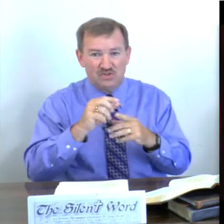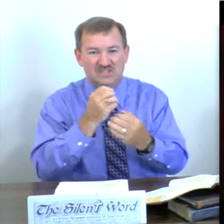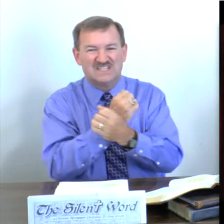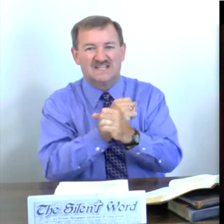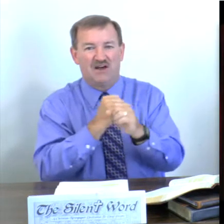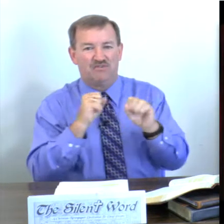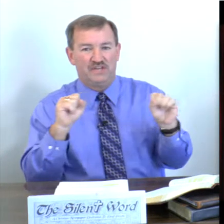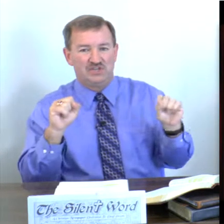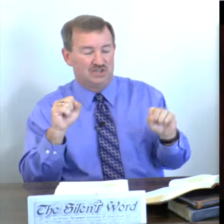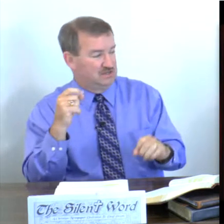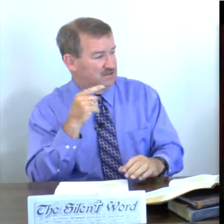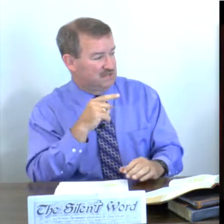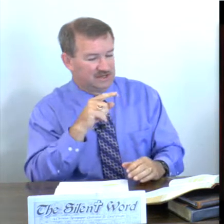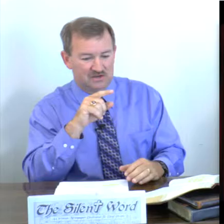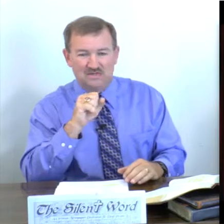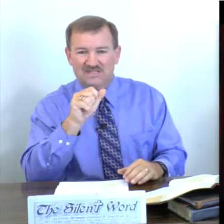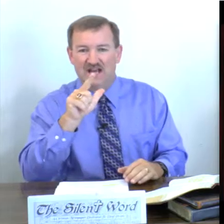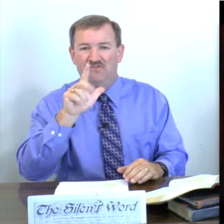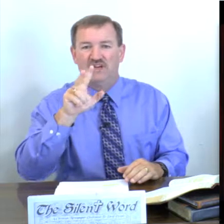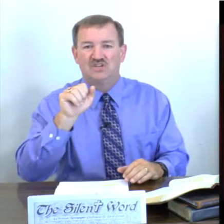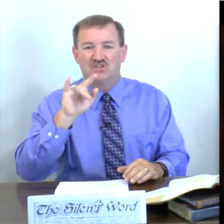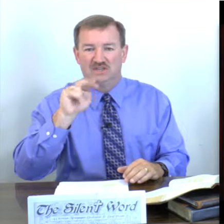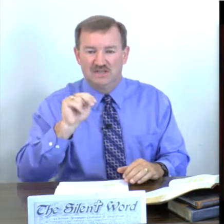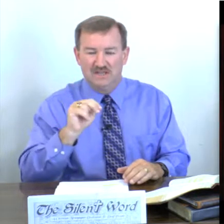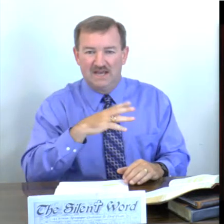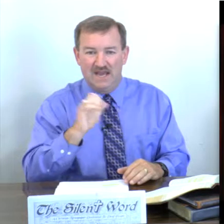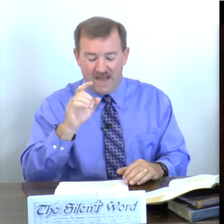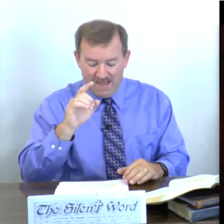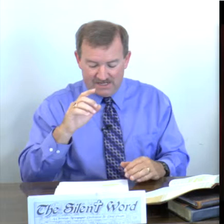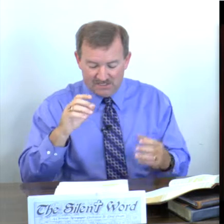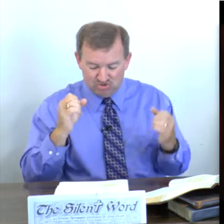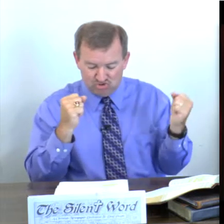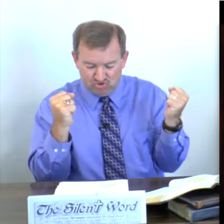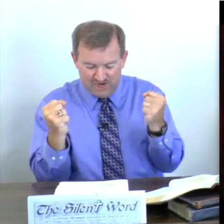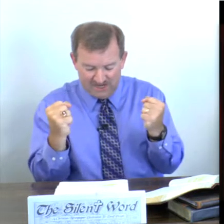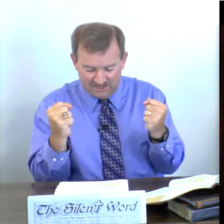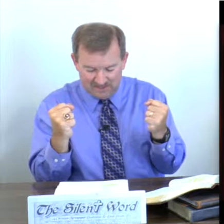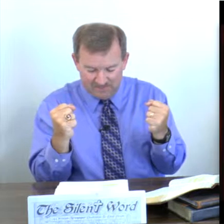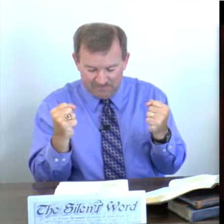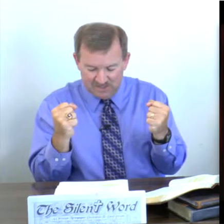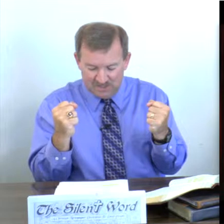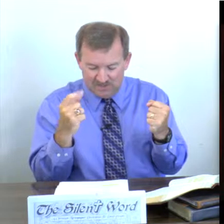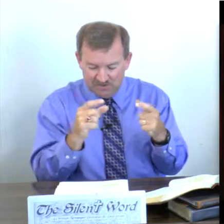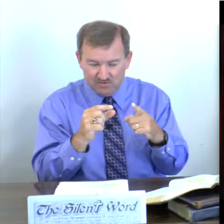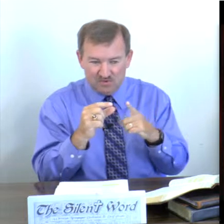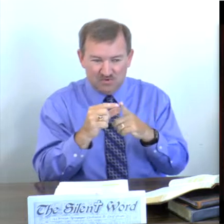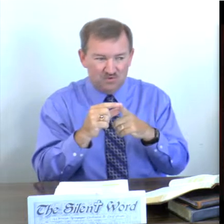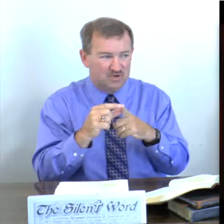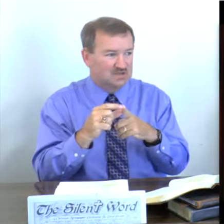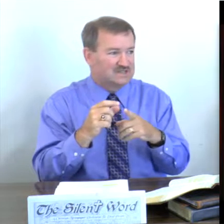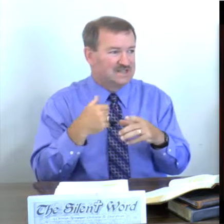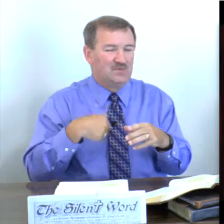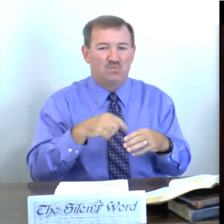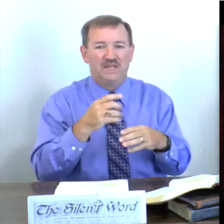words salvation here, salvation, and strength. Those are the words that we